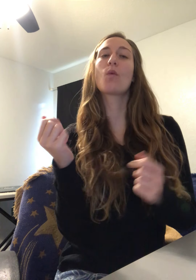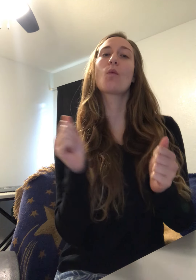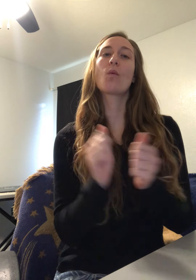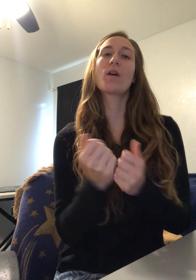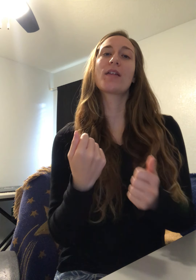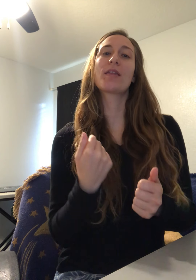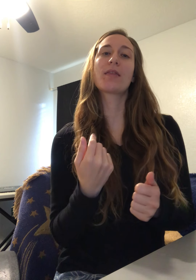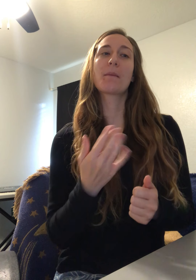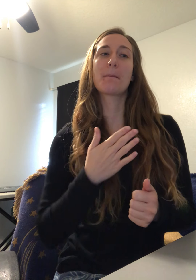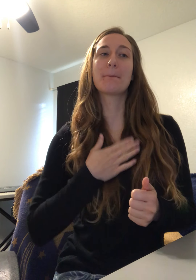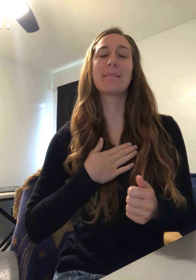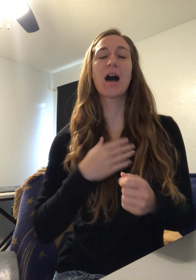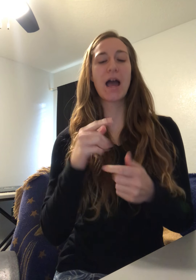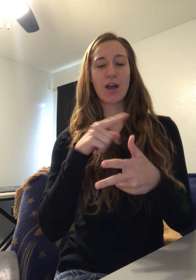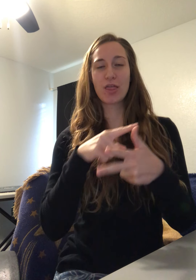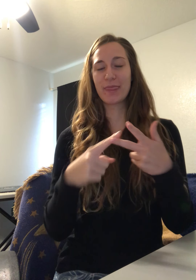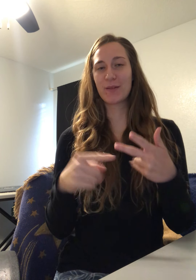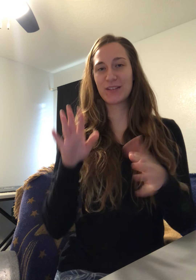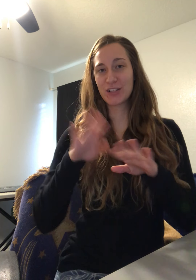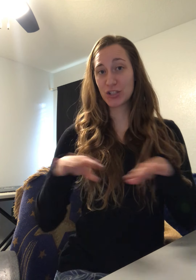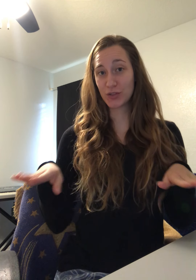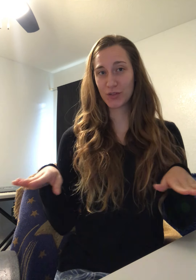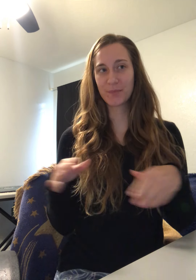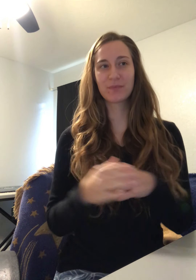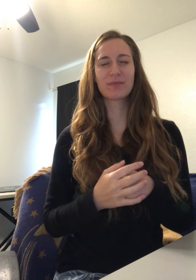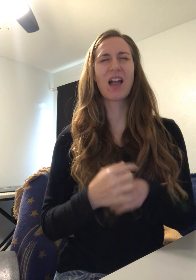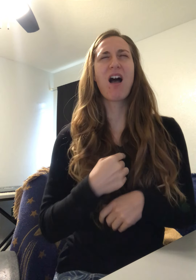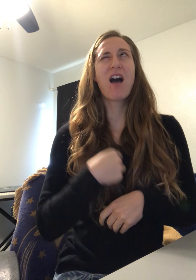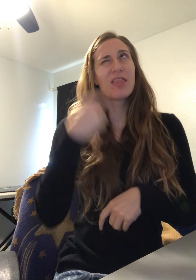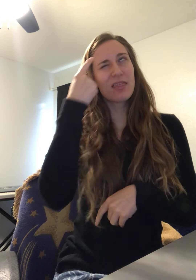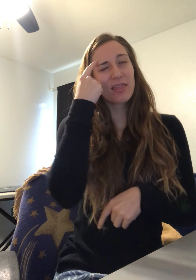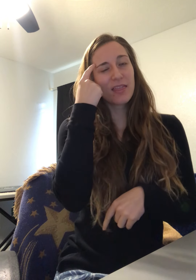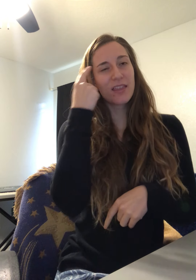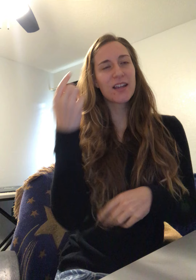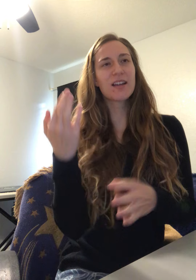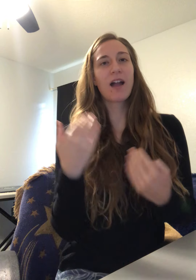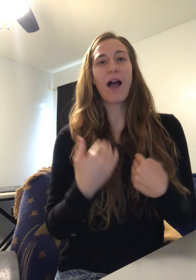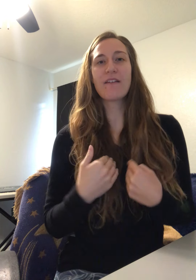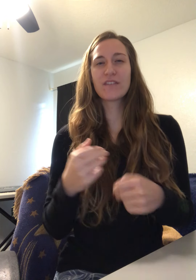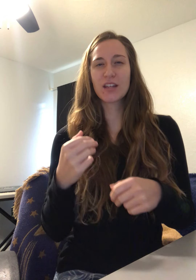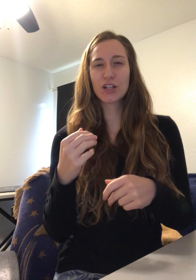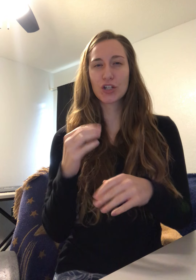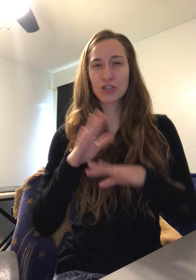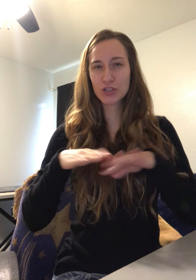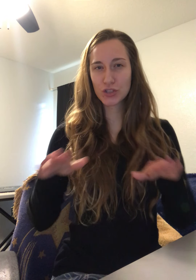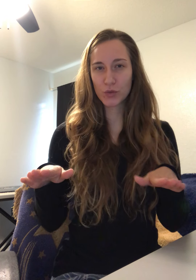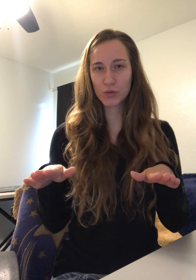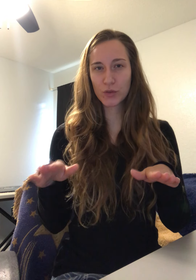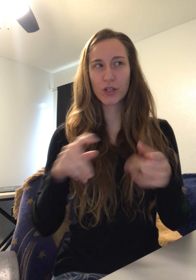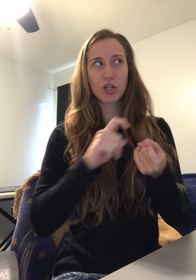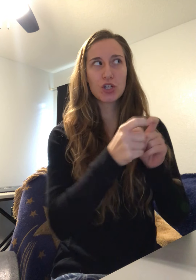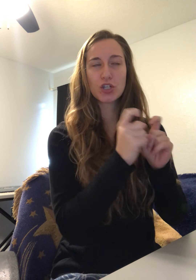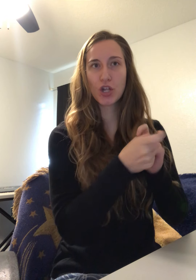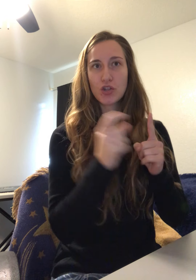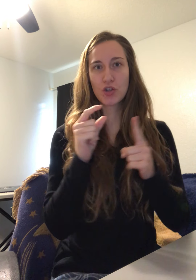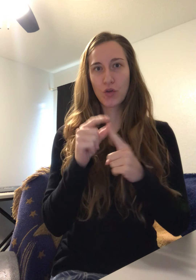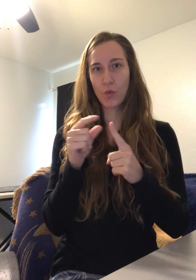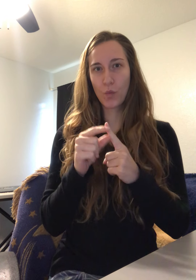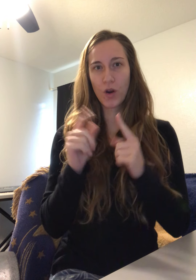I think having children completely redefines the word kindness. I think before you have children, it's easy to confuse kindness for